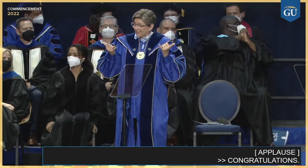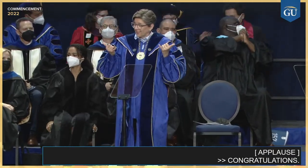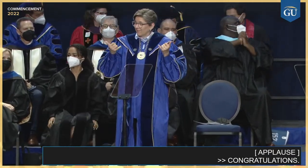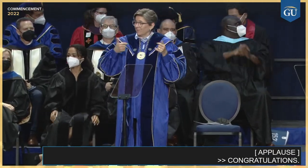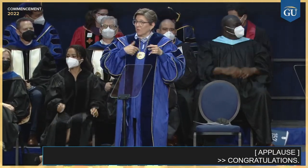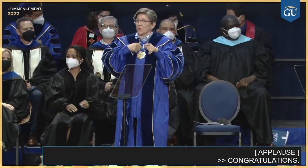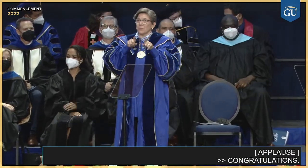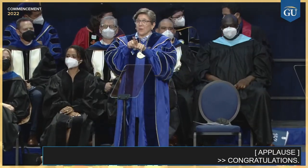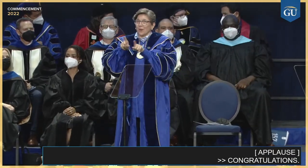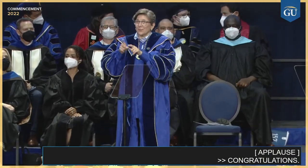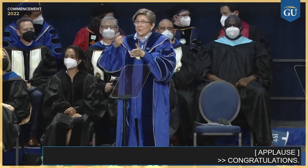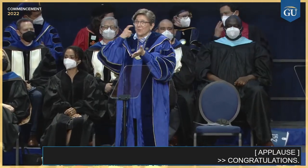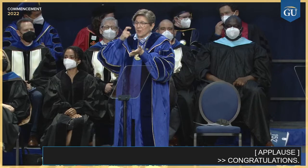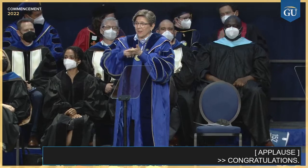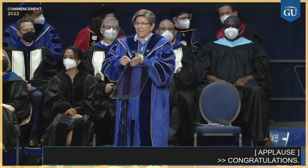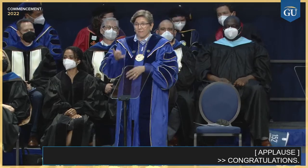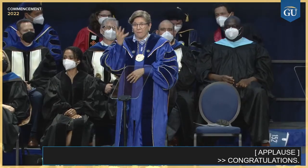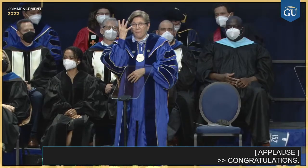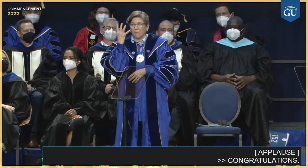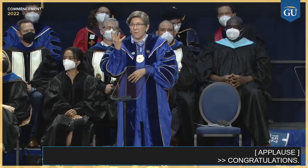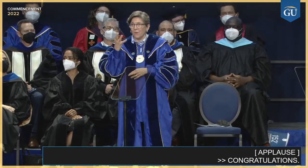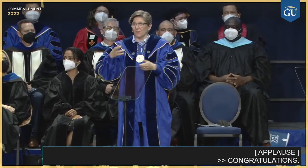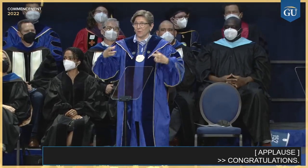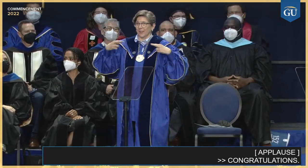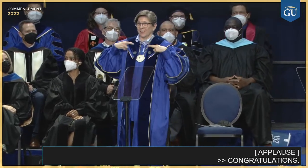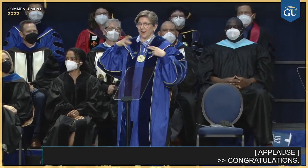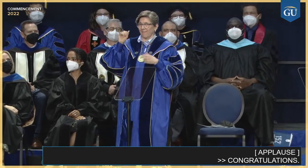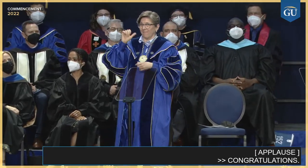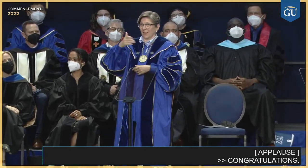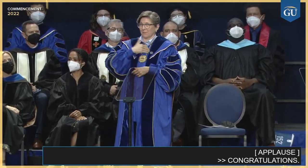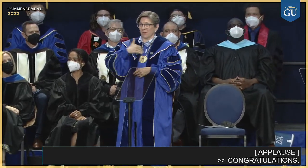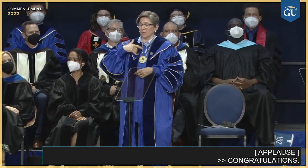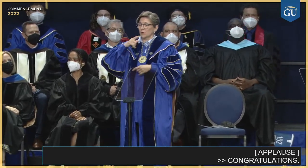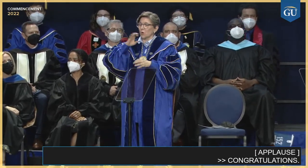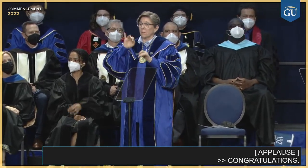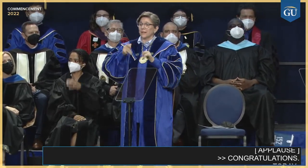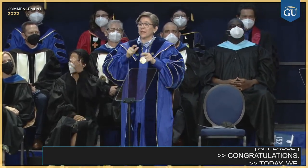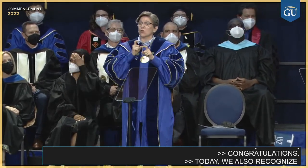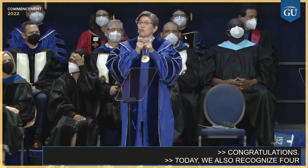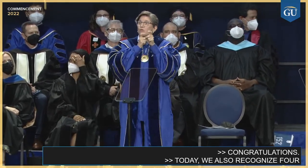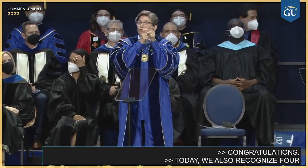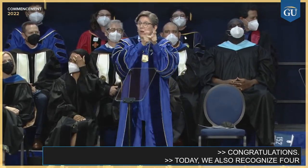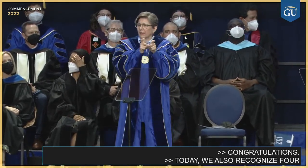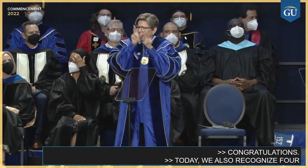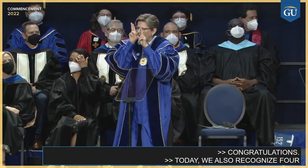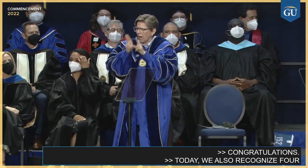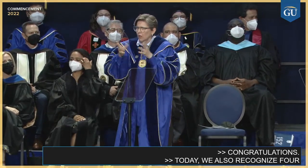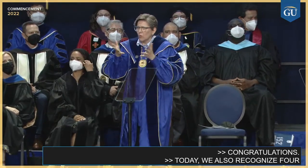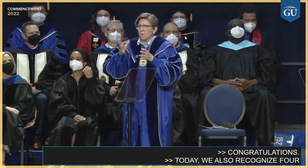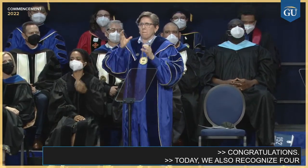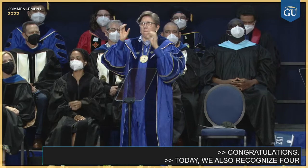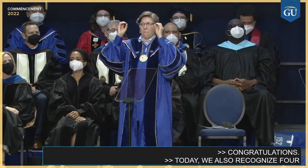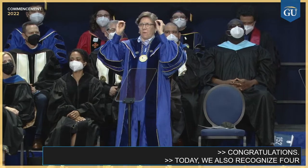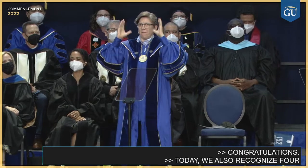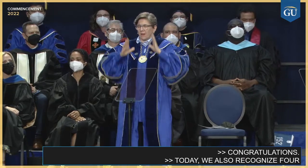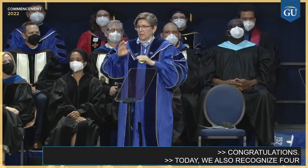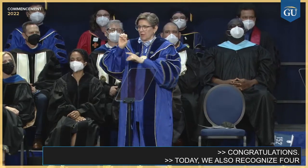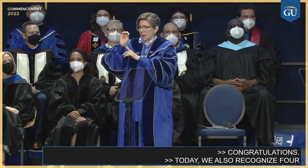Today, we also recognize four retired faculty members who are being granted